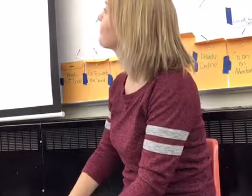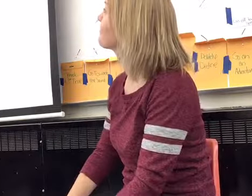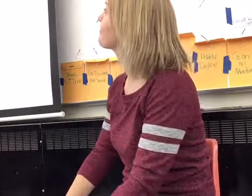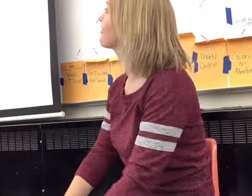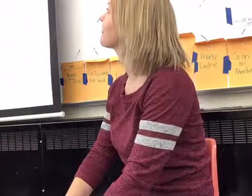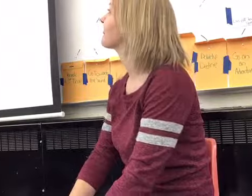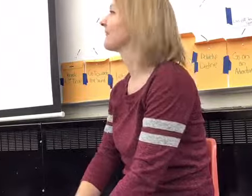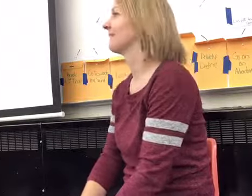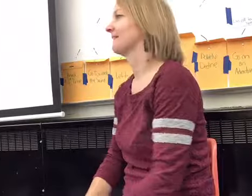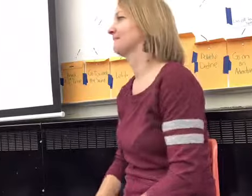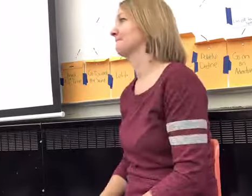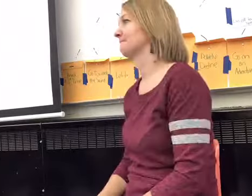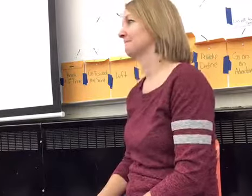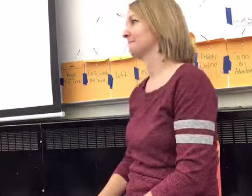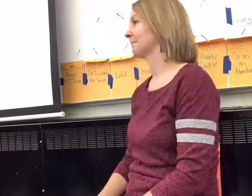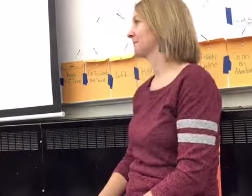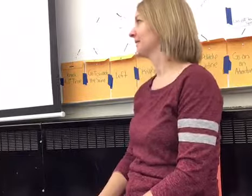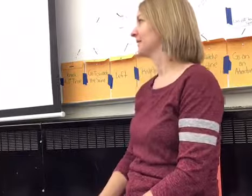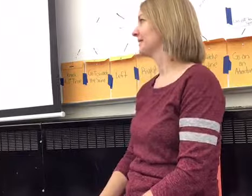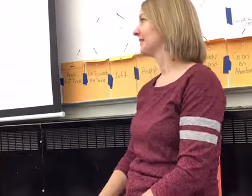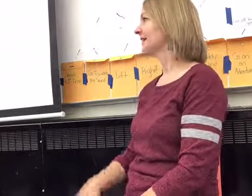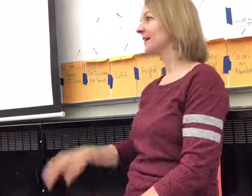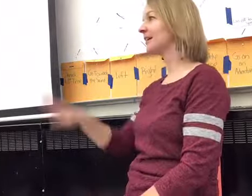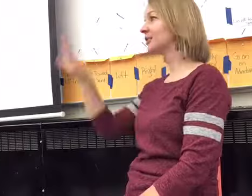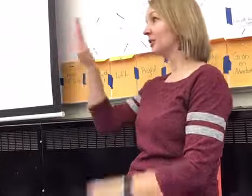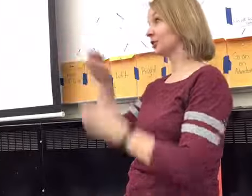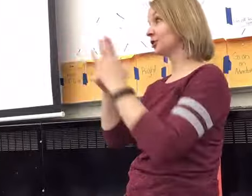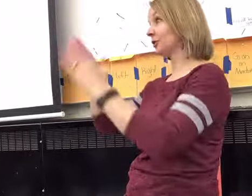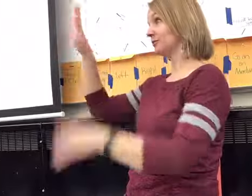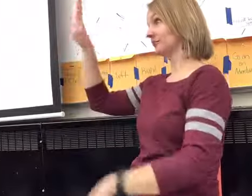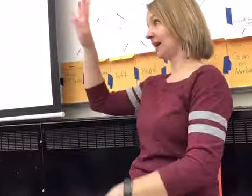or a table have? Put your fingers up in the air of how many it has.